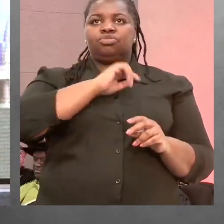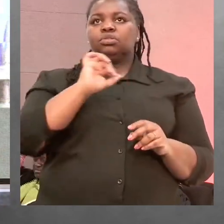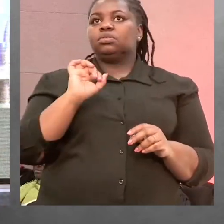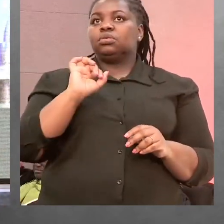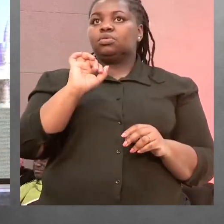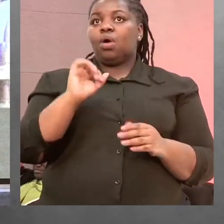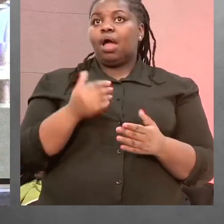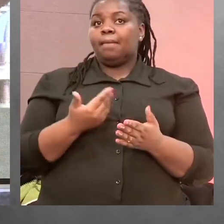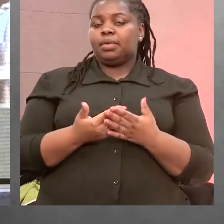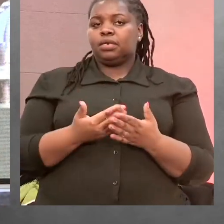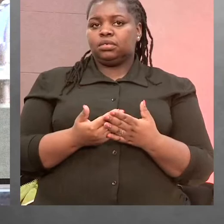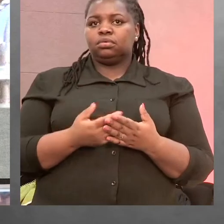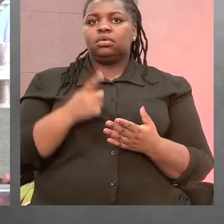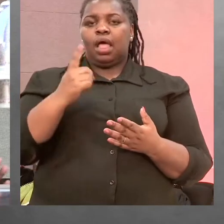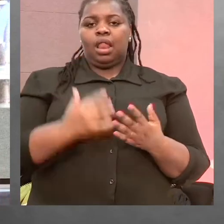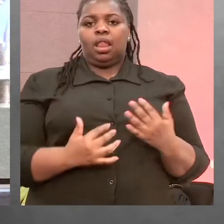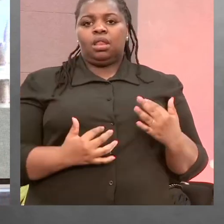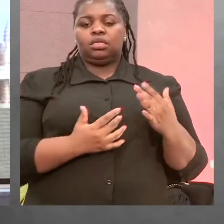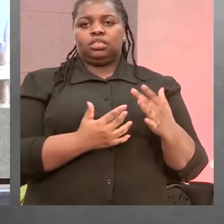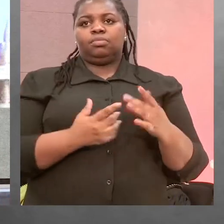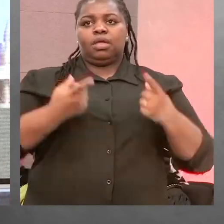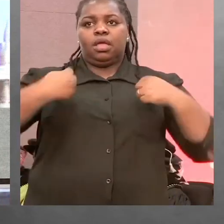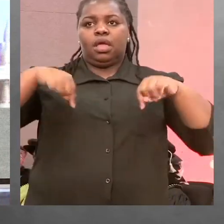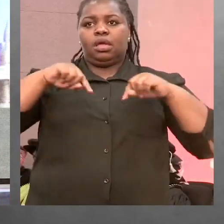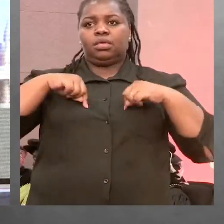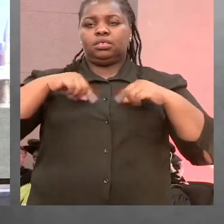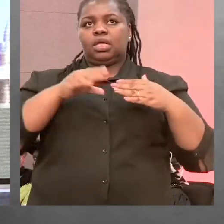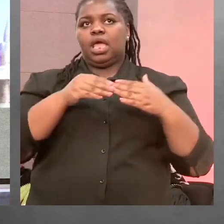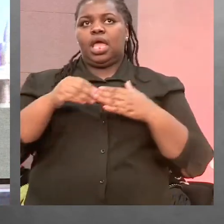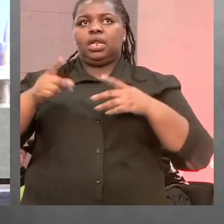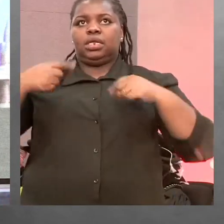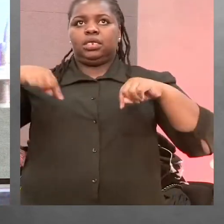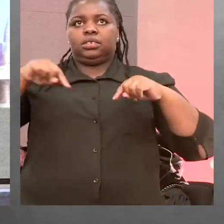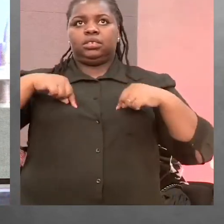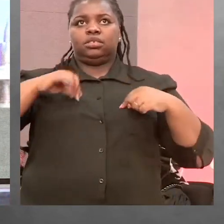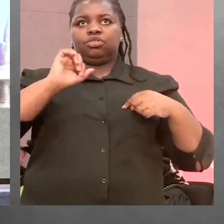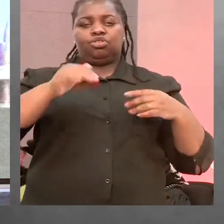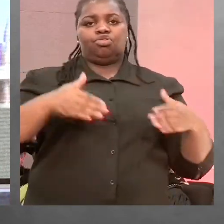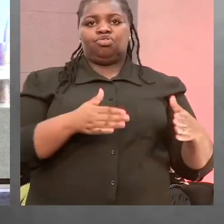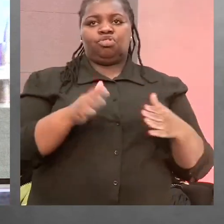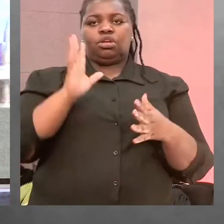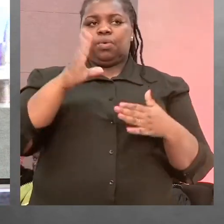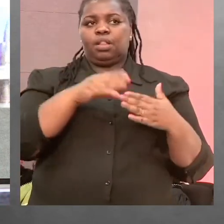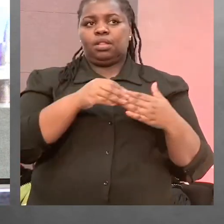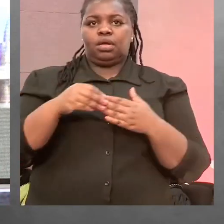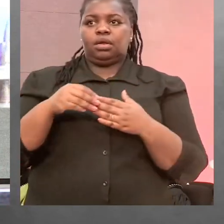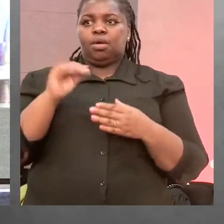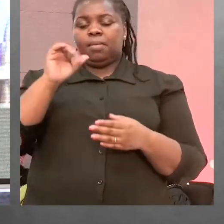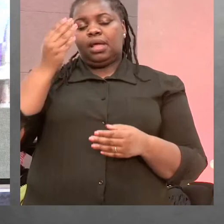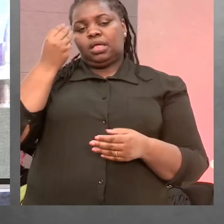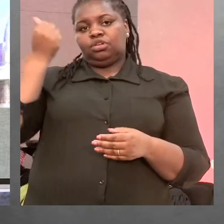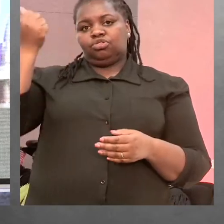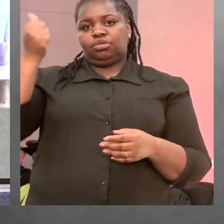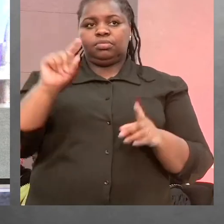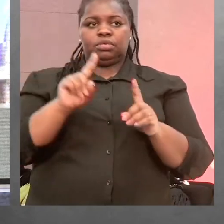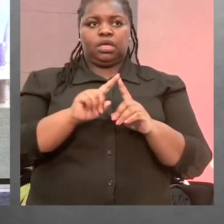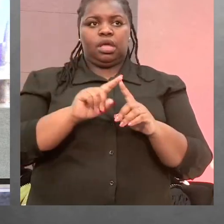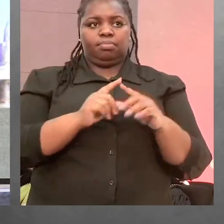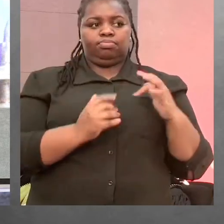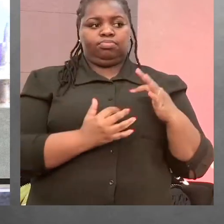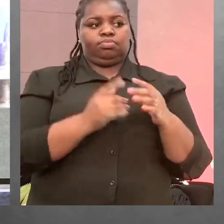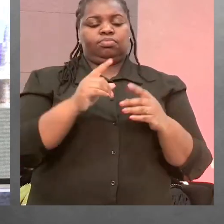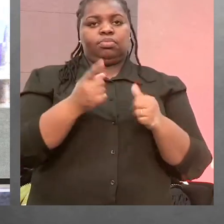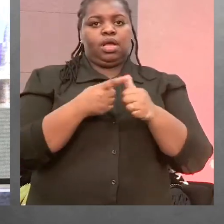abilities and inspire us and lead us. Your journey will be guided by the dreams and ambitions of